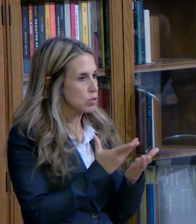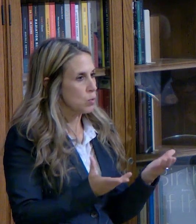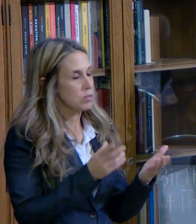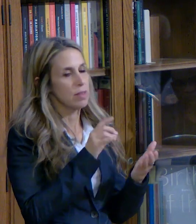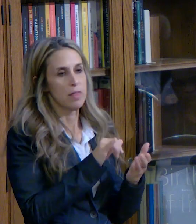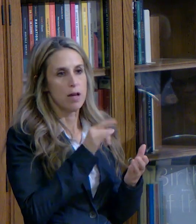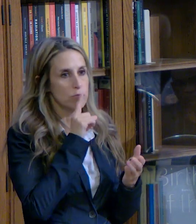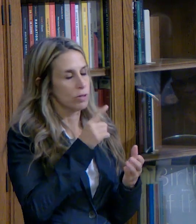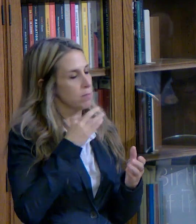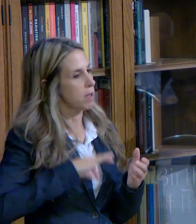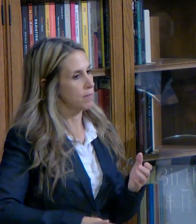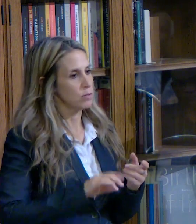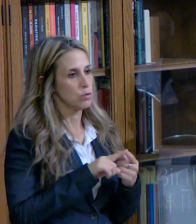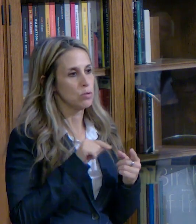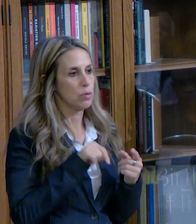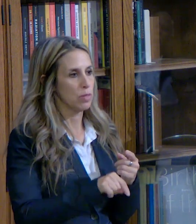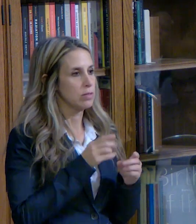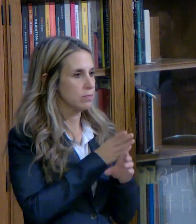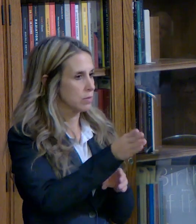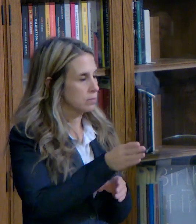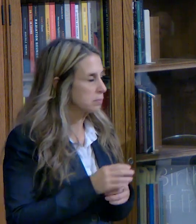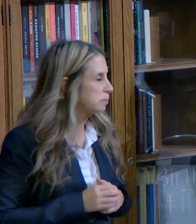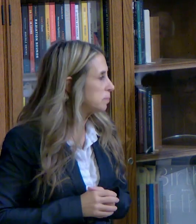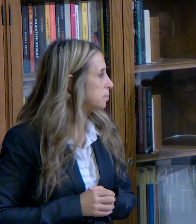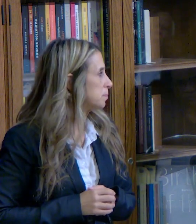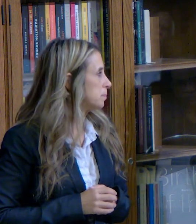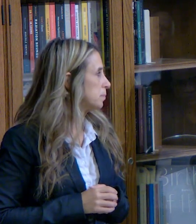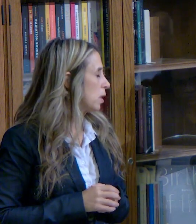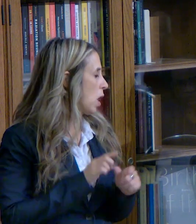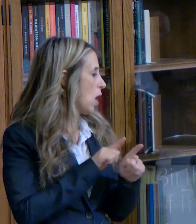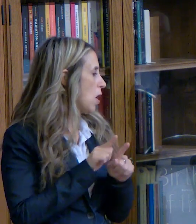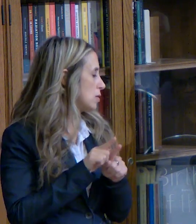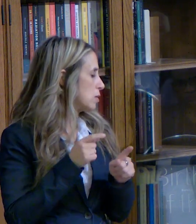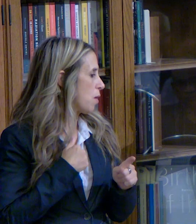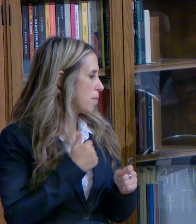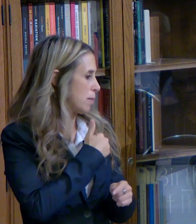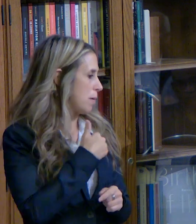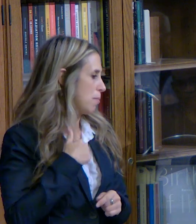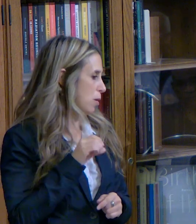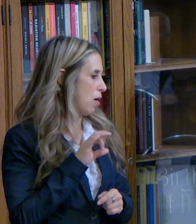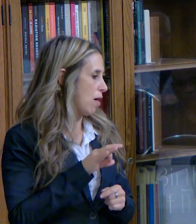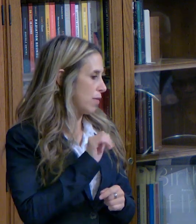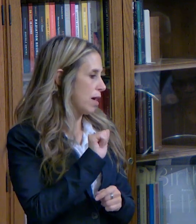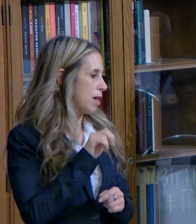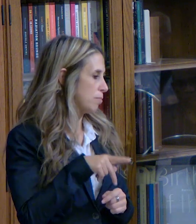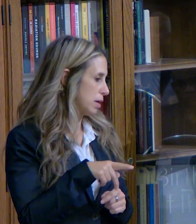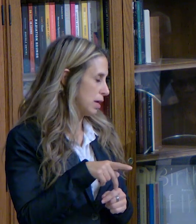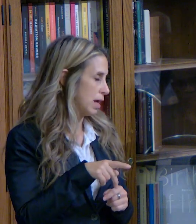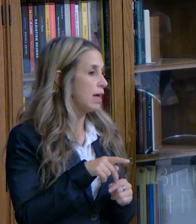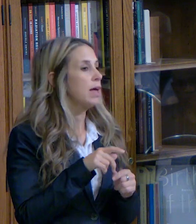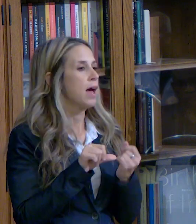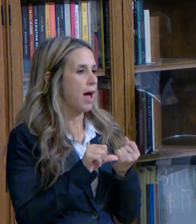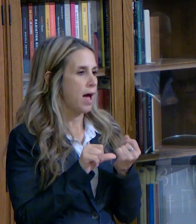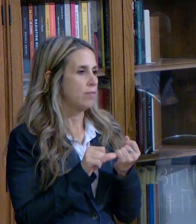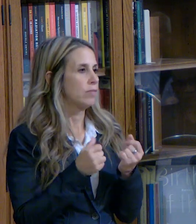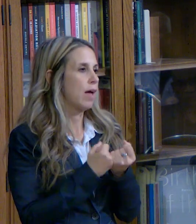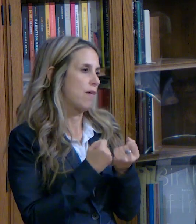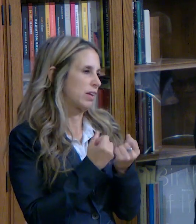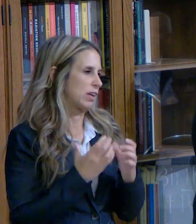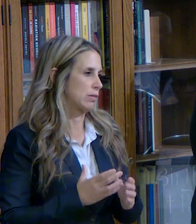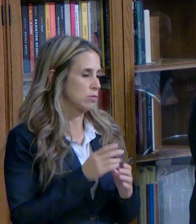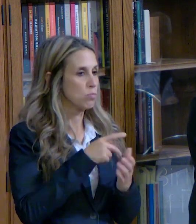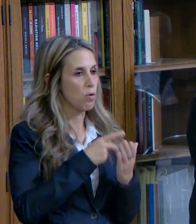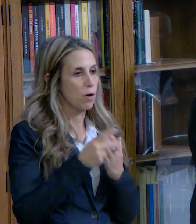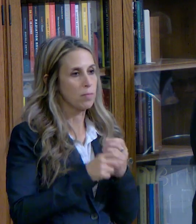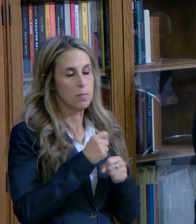definitely beneficial to this vocation I am also a member of the AP Advocates program